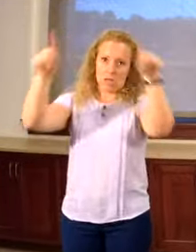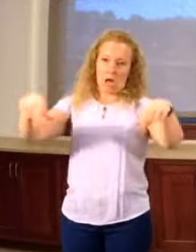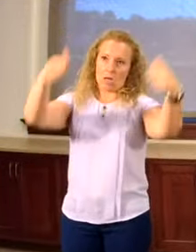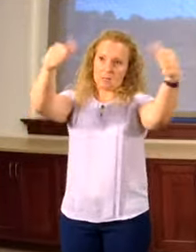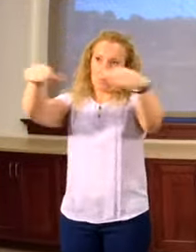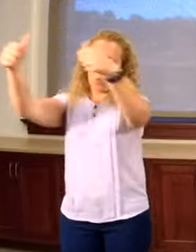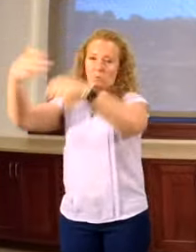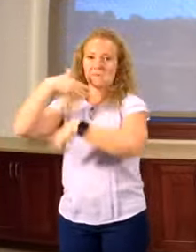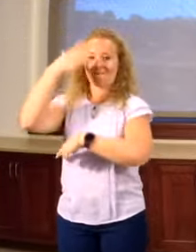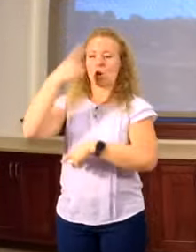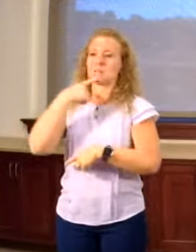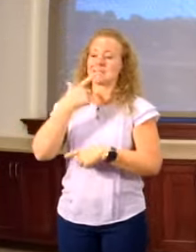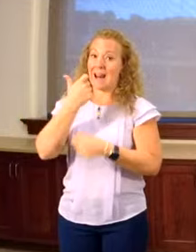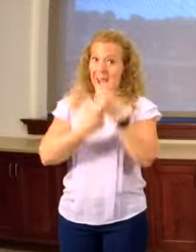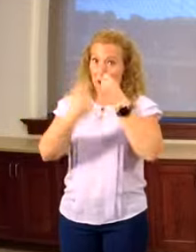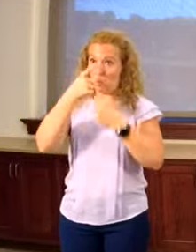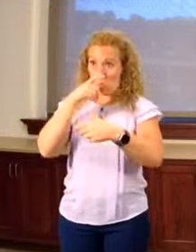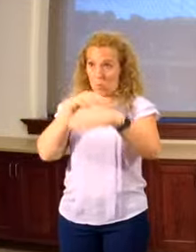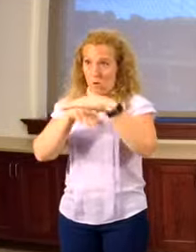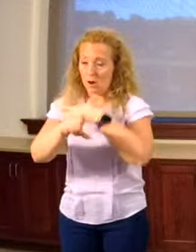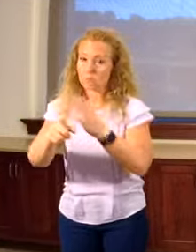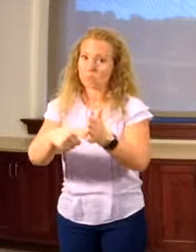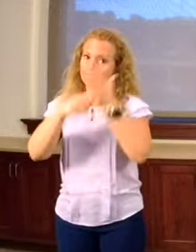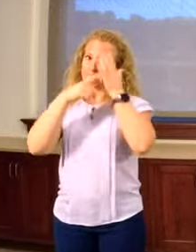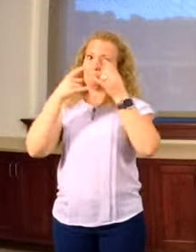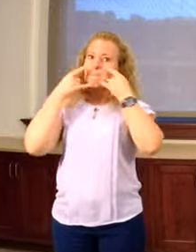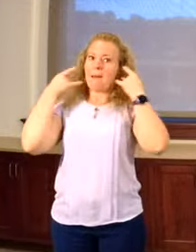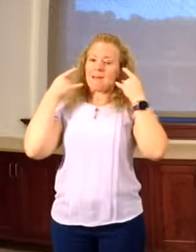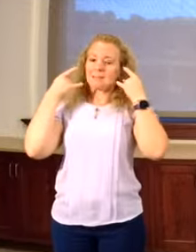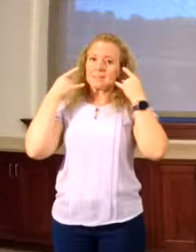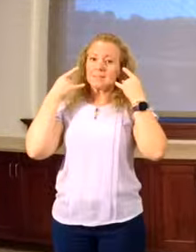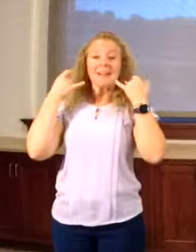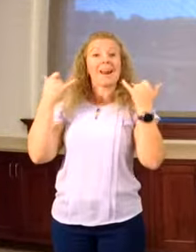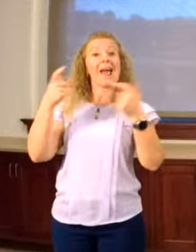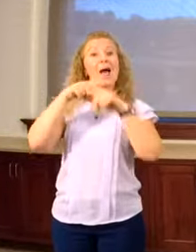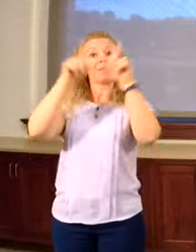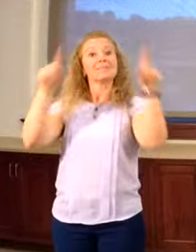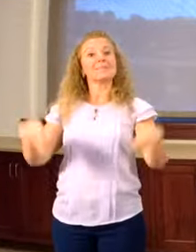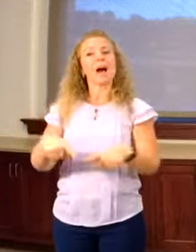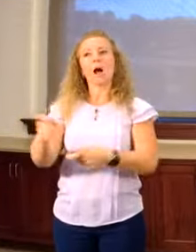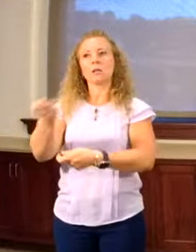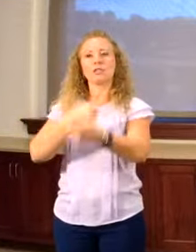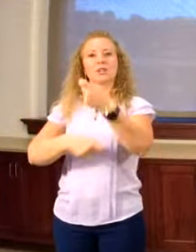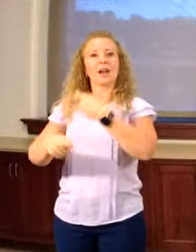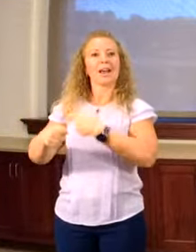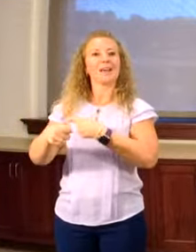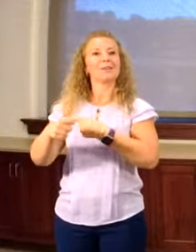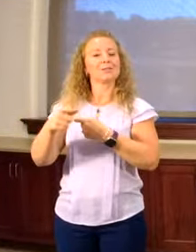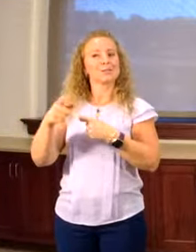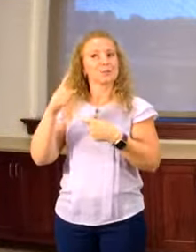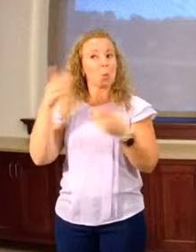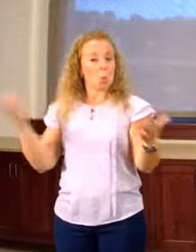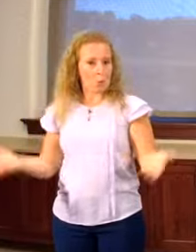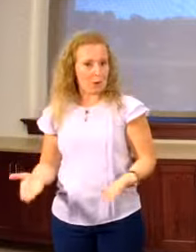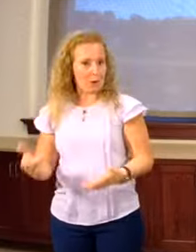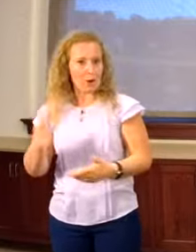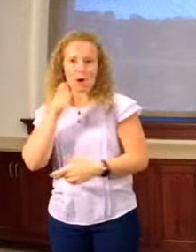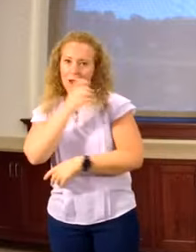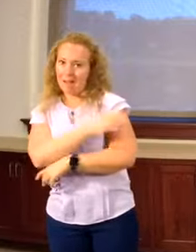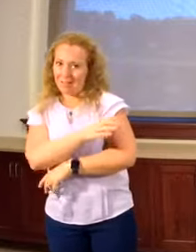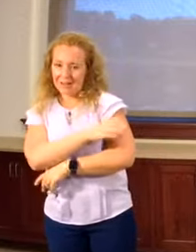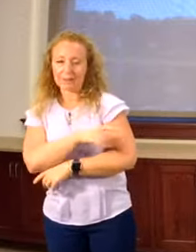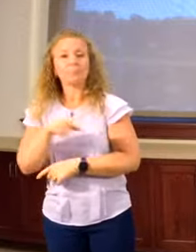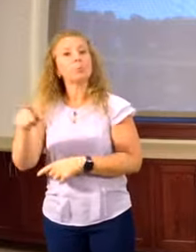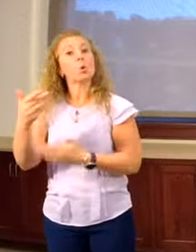door announced that anyone wishing to enter must wear a mask. Those signs are gone from our non-clinical buildings, replaced with new